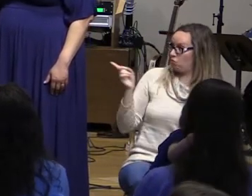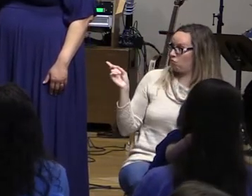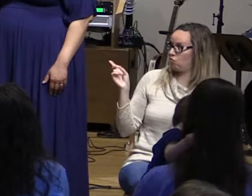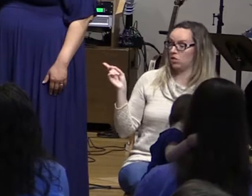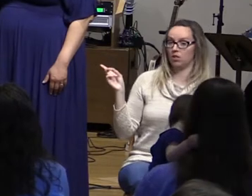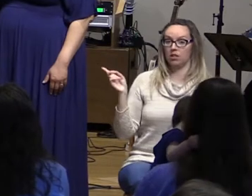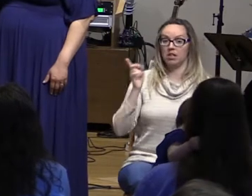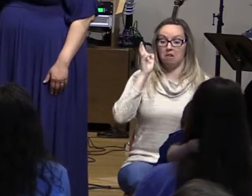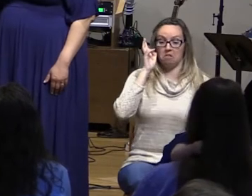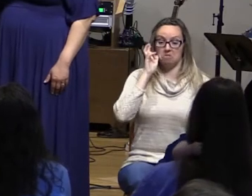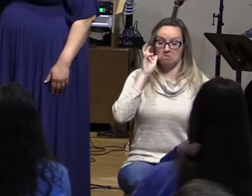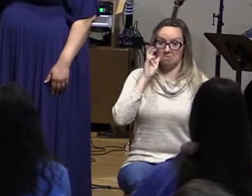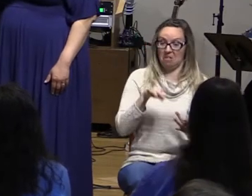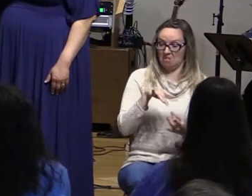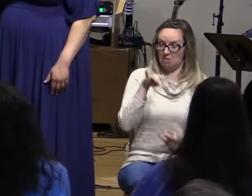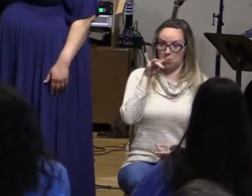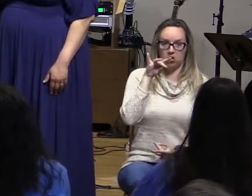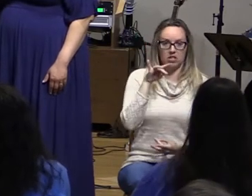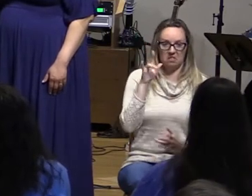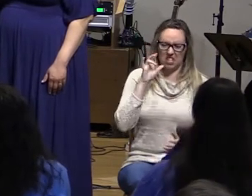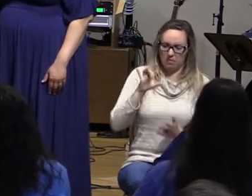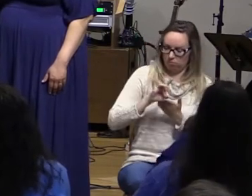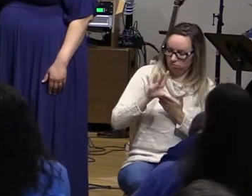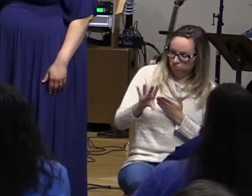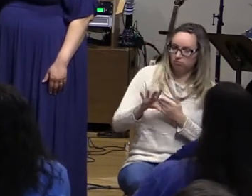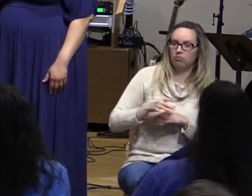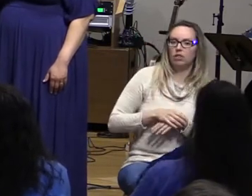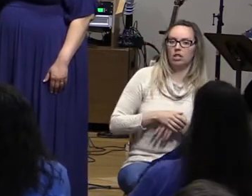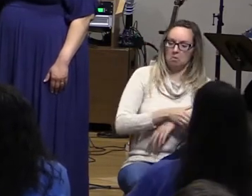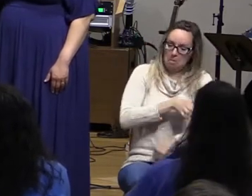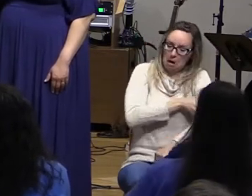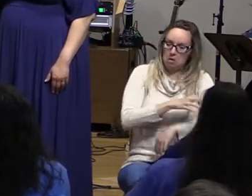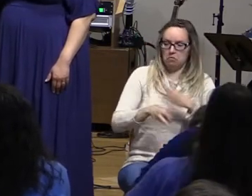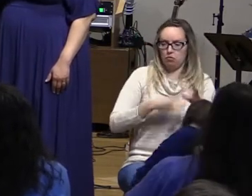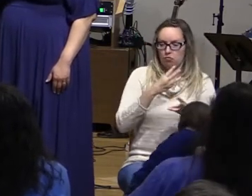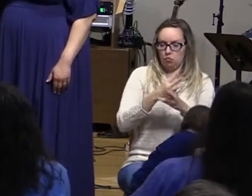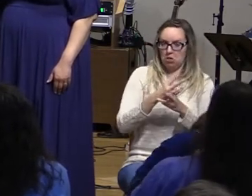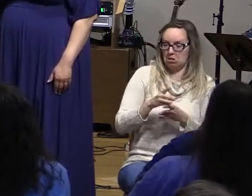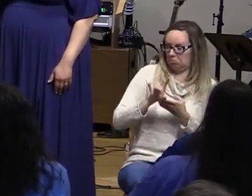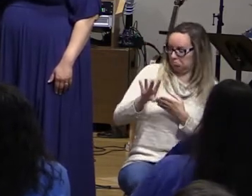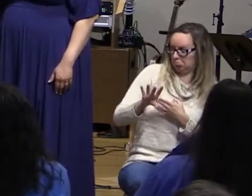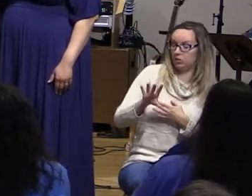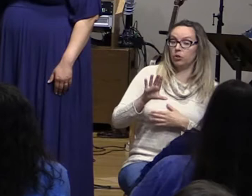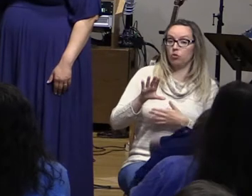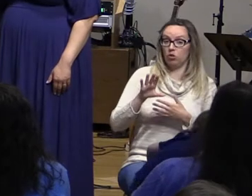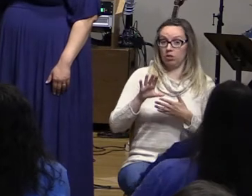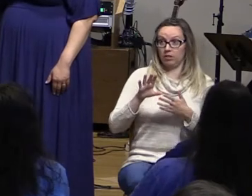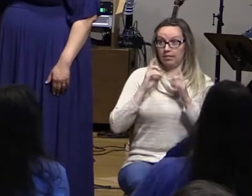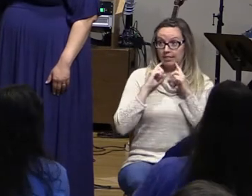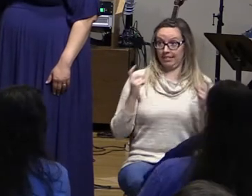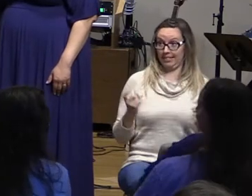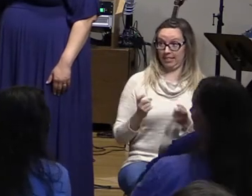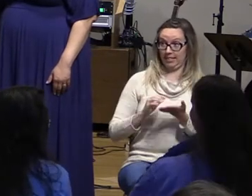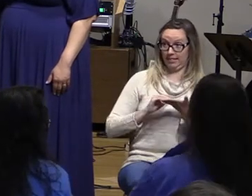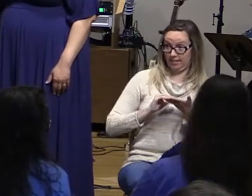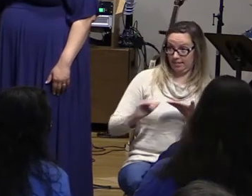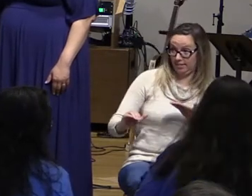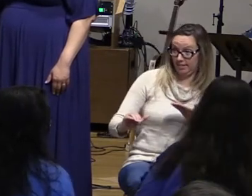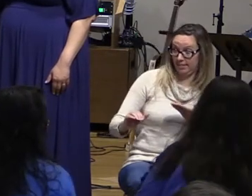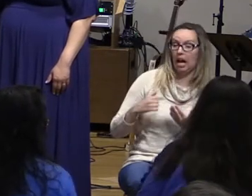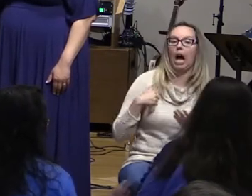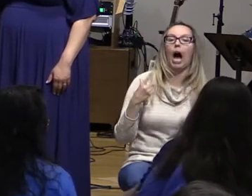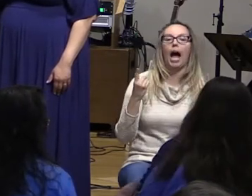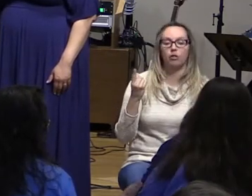renounce the spiritual forces of wickedness, reject the evil powers of this world, and repent of your sin? If so, let me hear you say, I